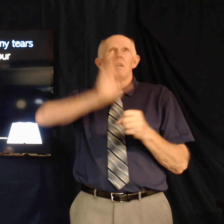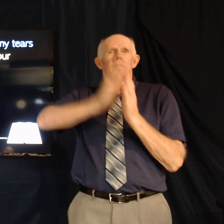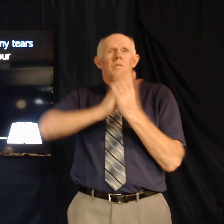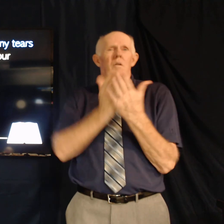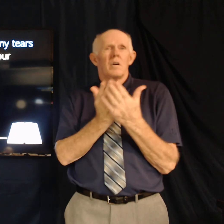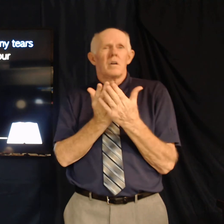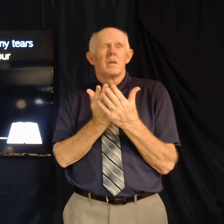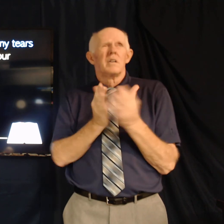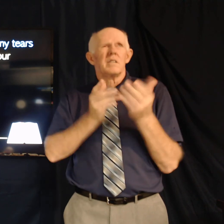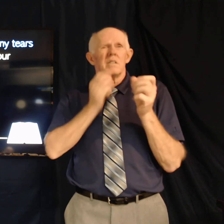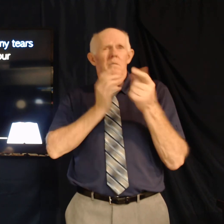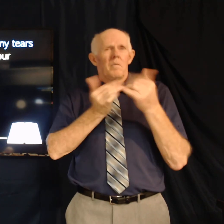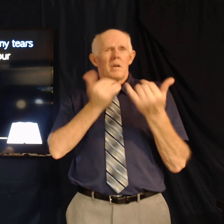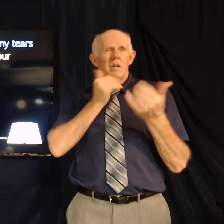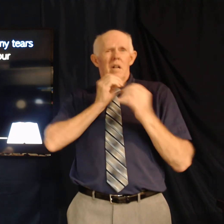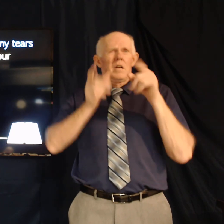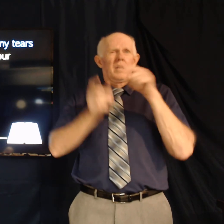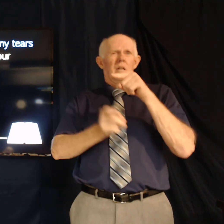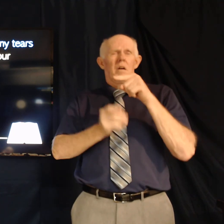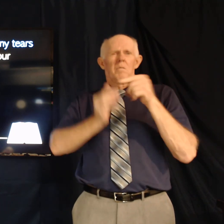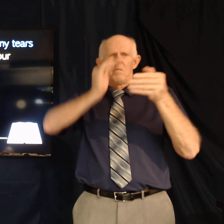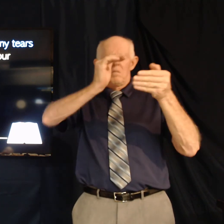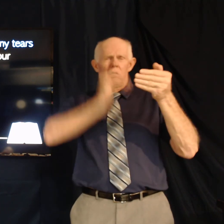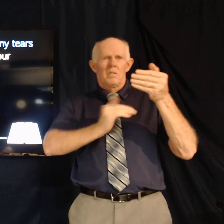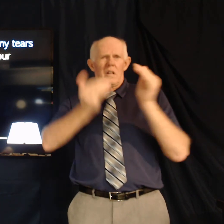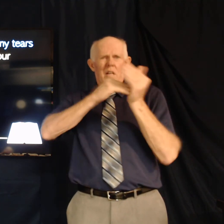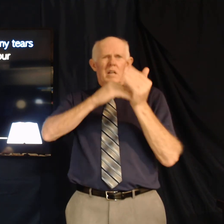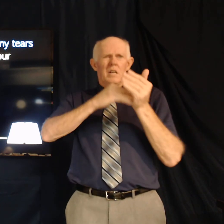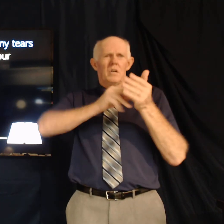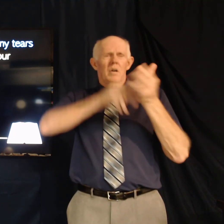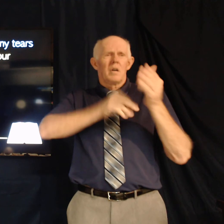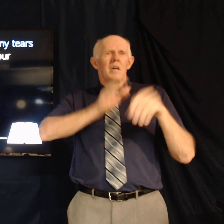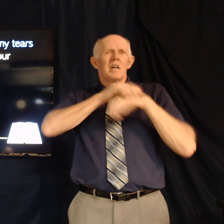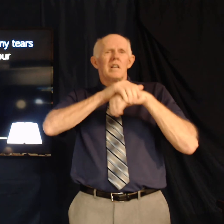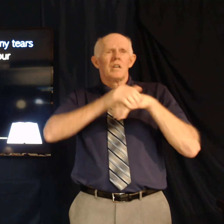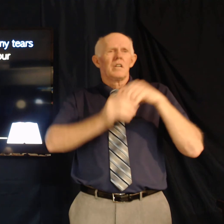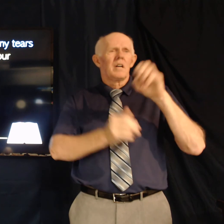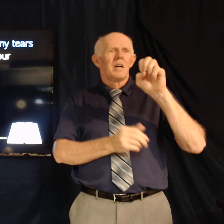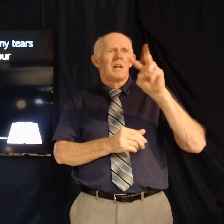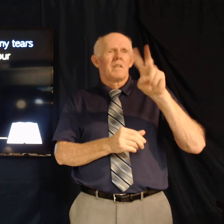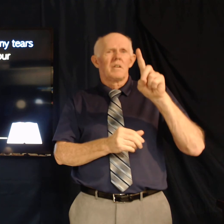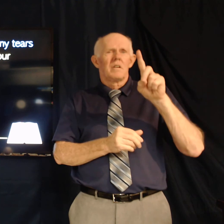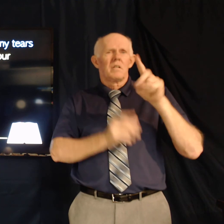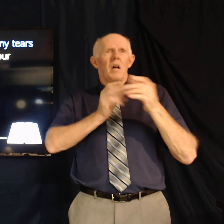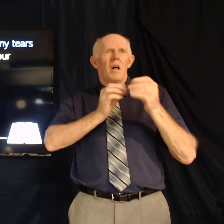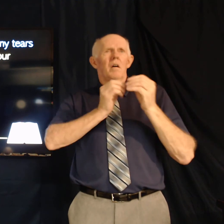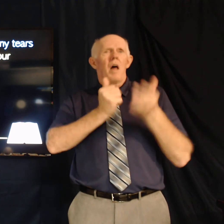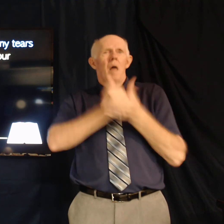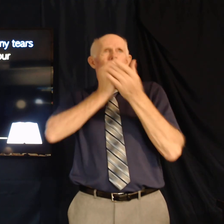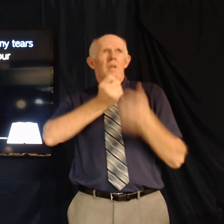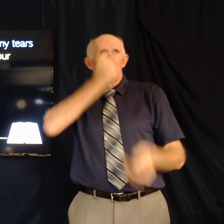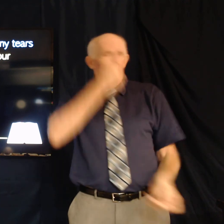Are they not in Your book? This is maybe not clear, and the EBD will help